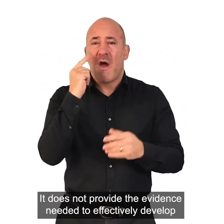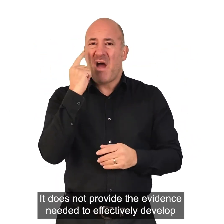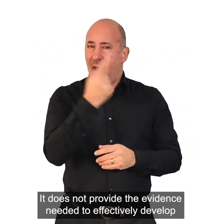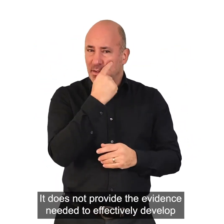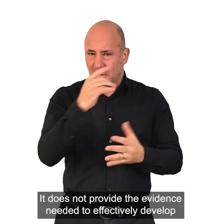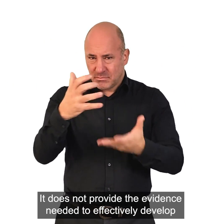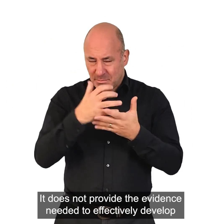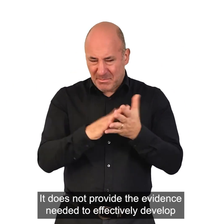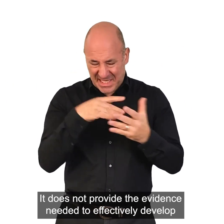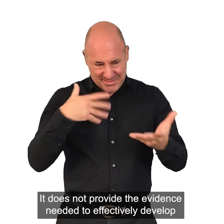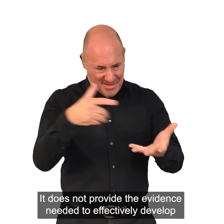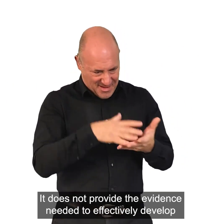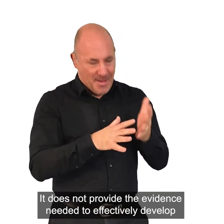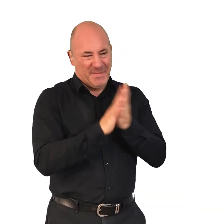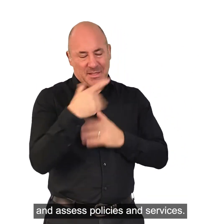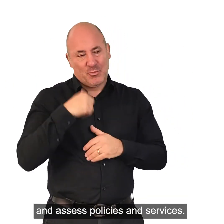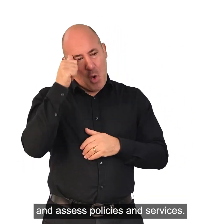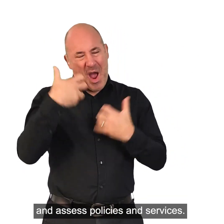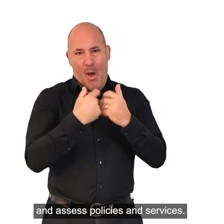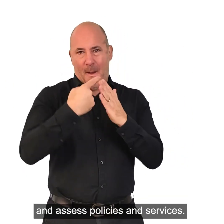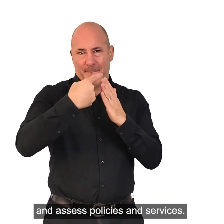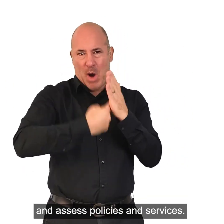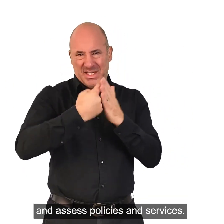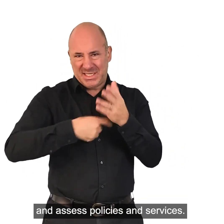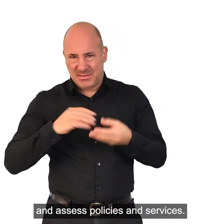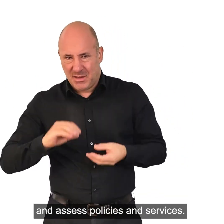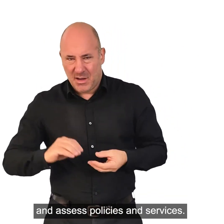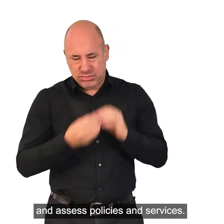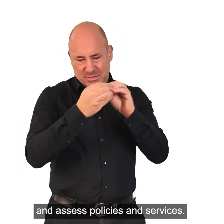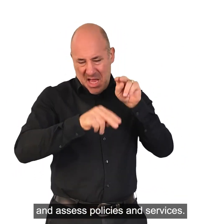It does not provide the evidence needed to effectively develop and assess policies and services.